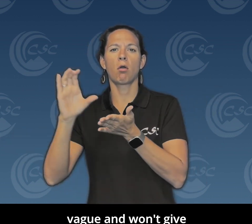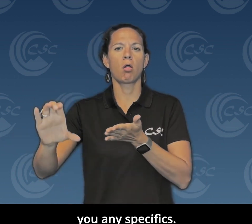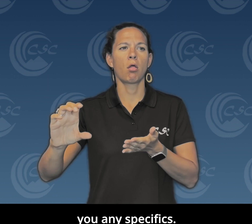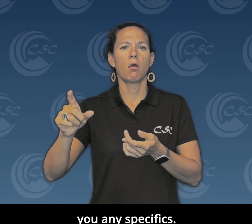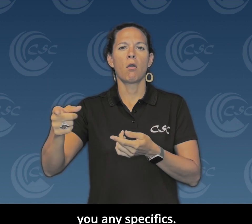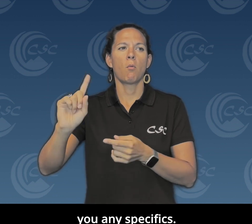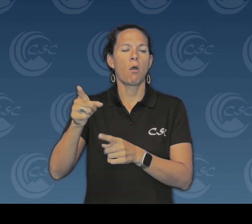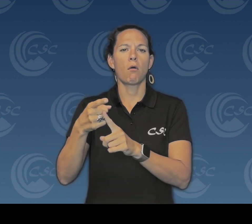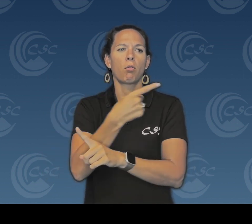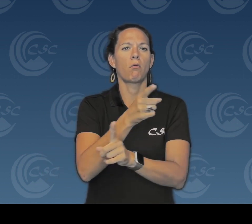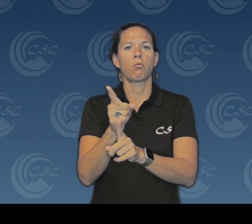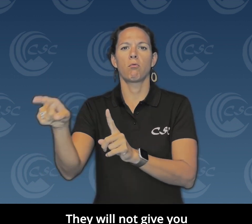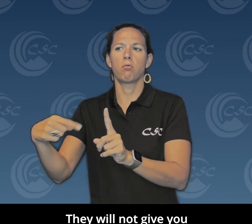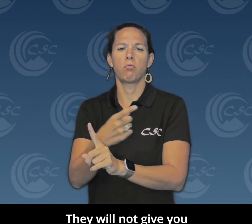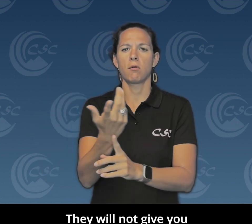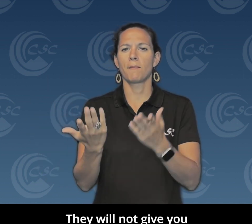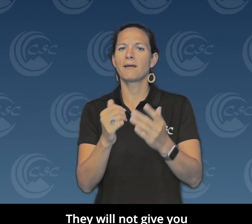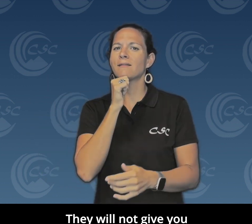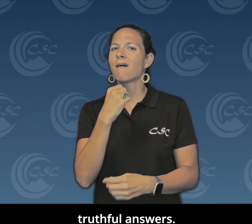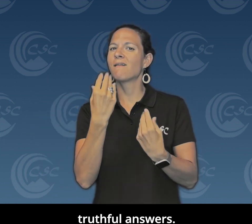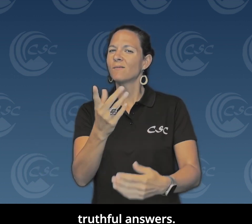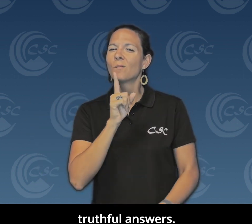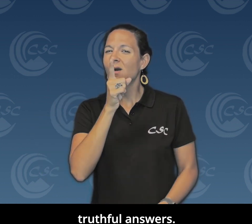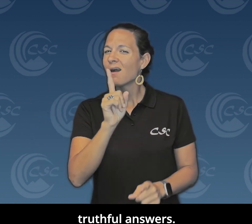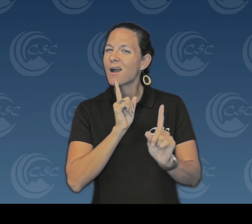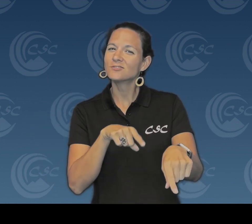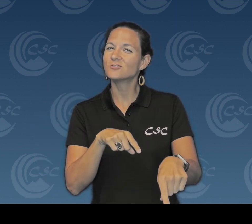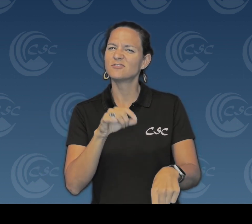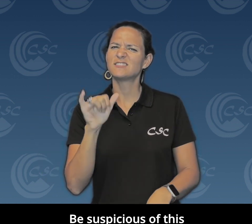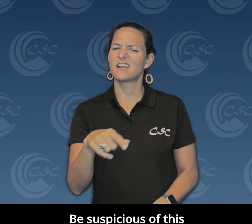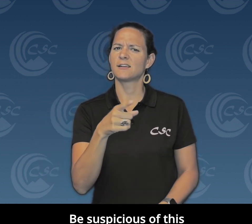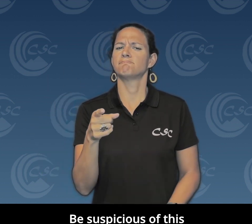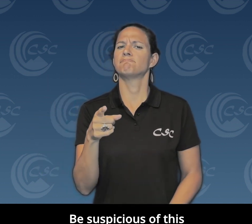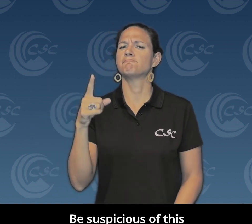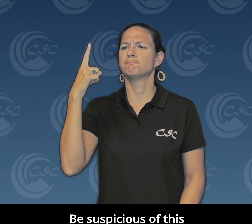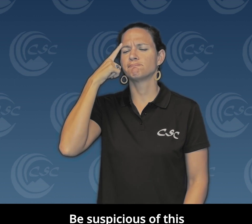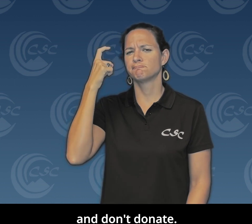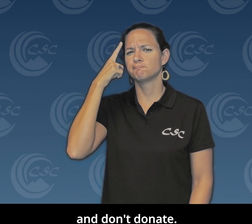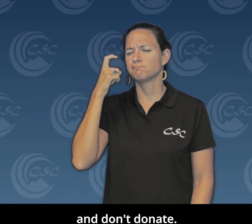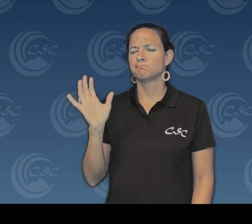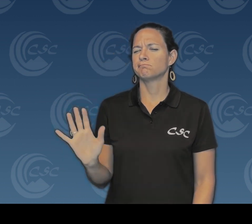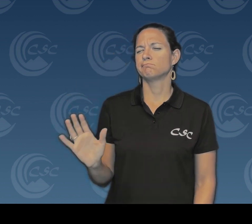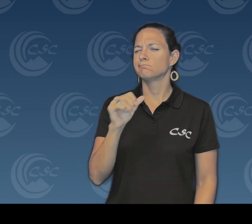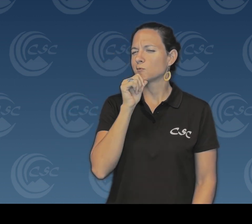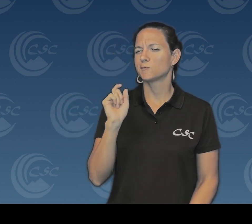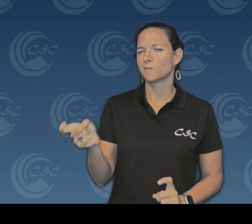you any specifics. They will not give you truthful answers. Be suspicious of this and don't donate.